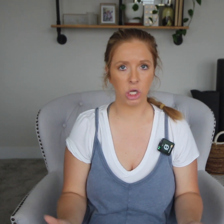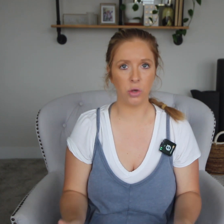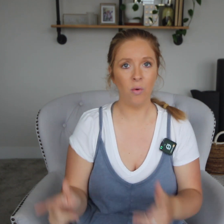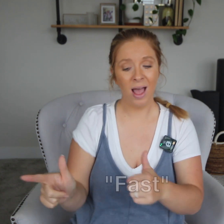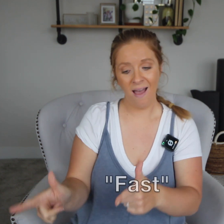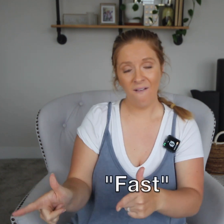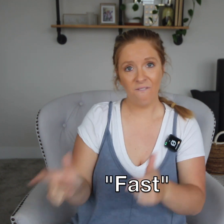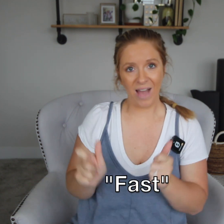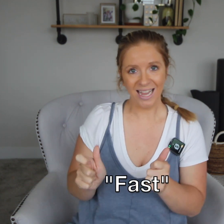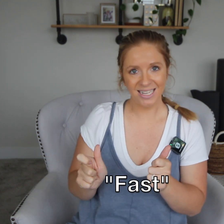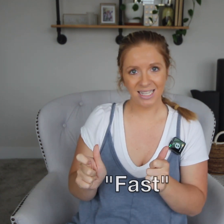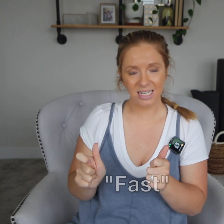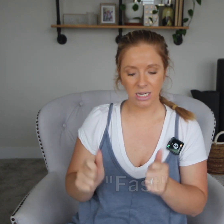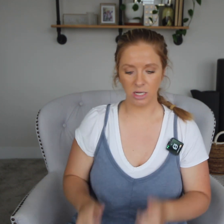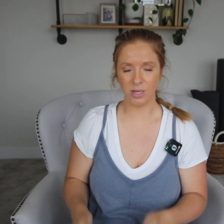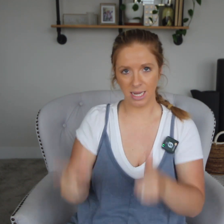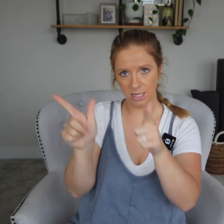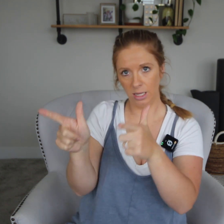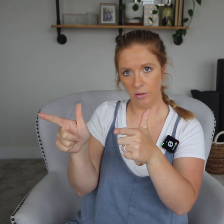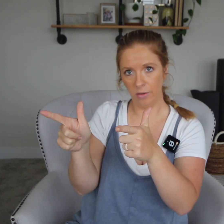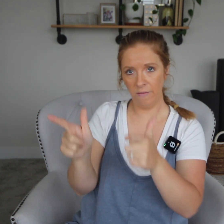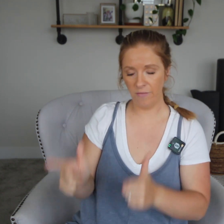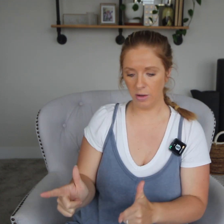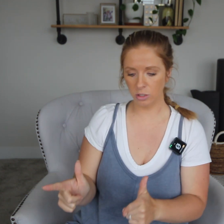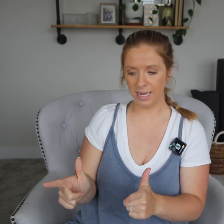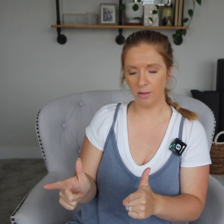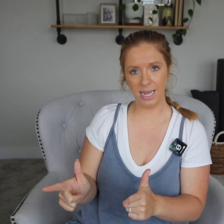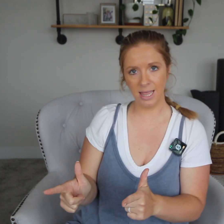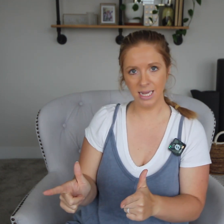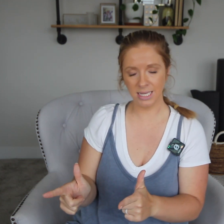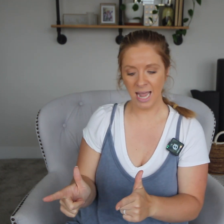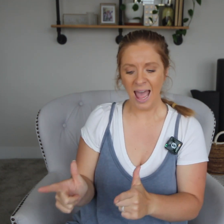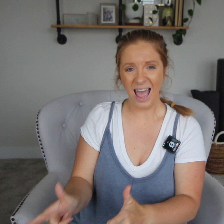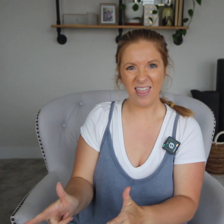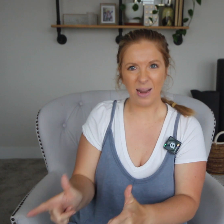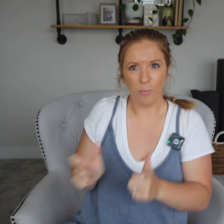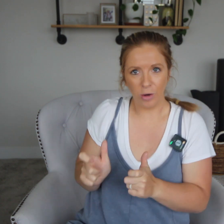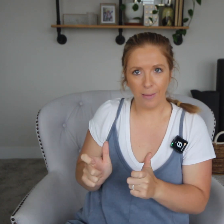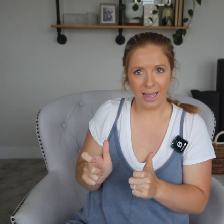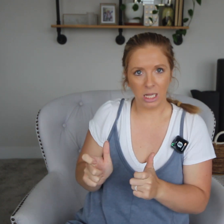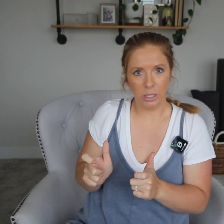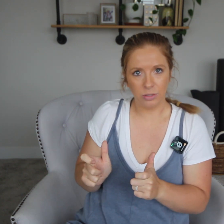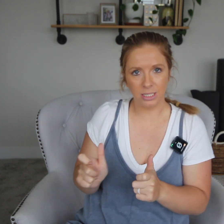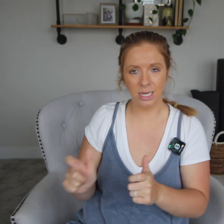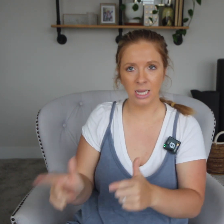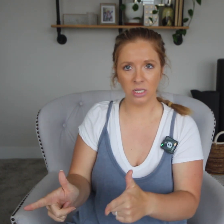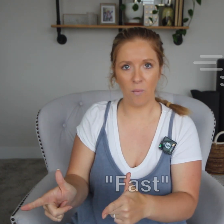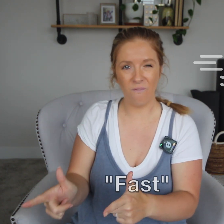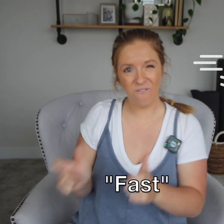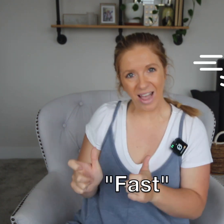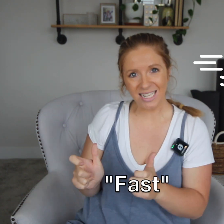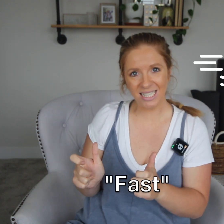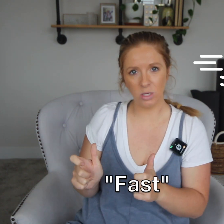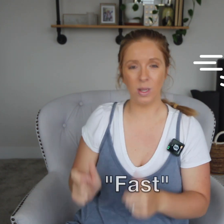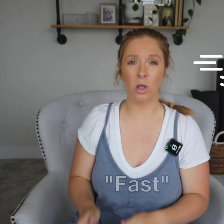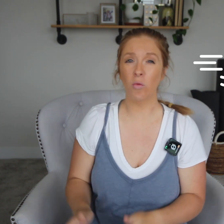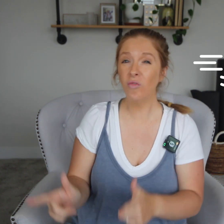cue fast. So it's like the little fingers out like this, and then bring it back close. So fast, so we can go really,